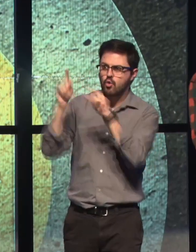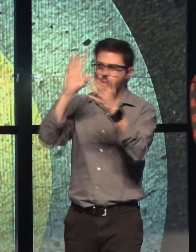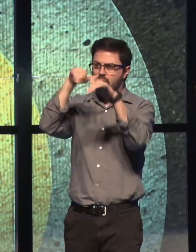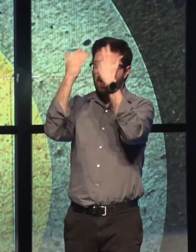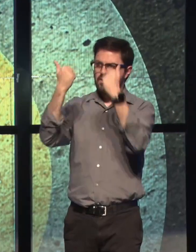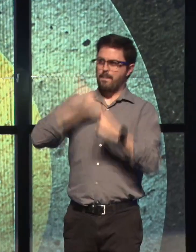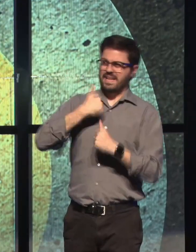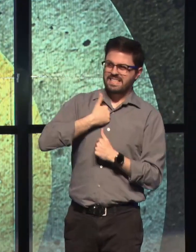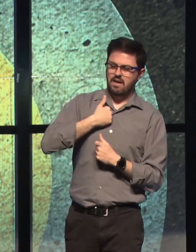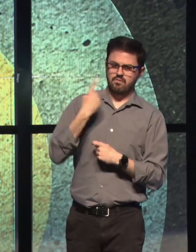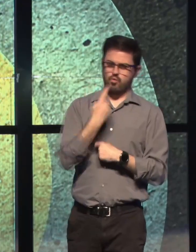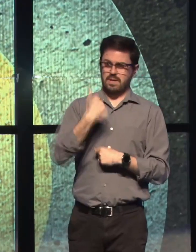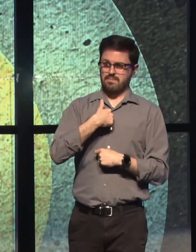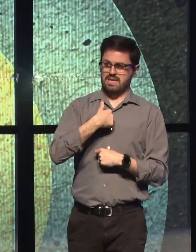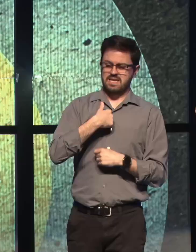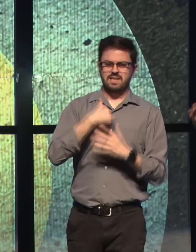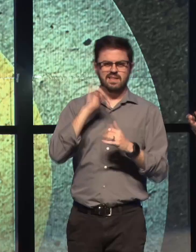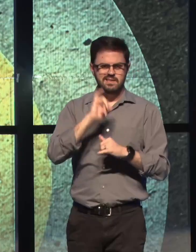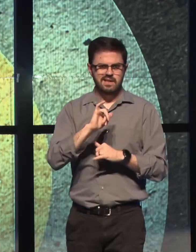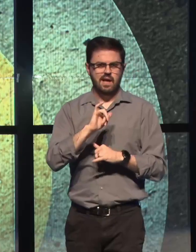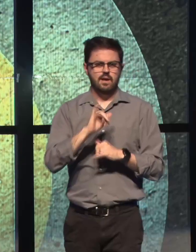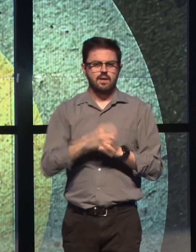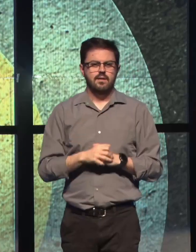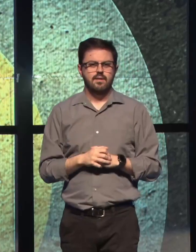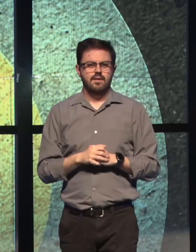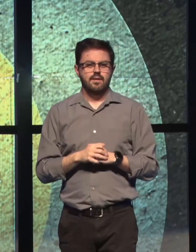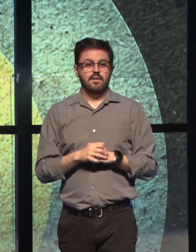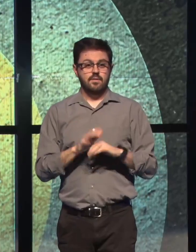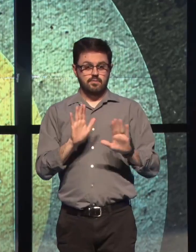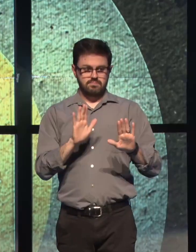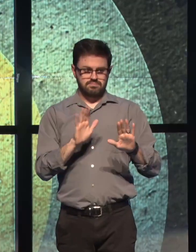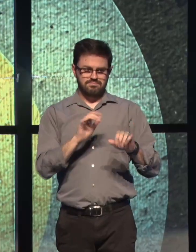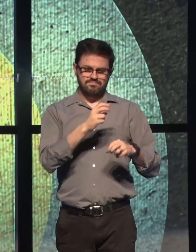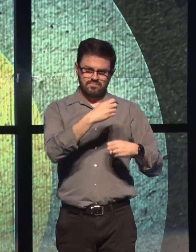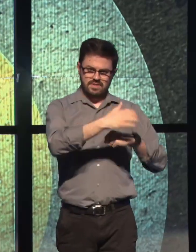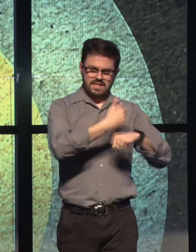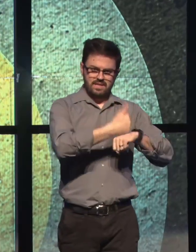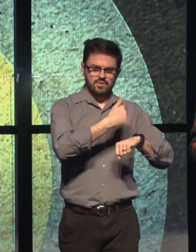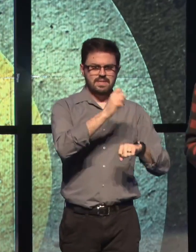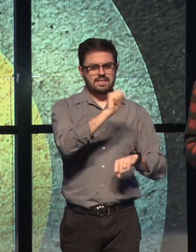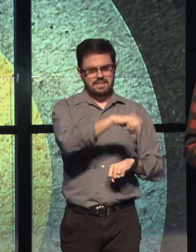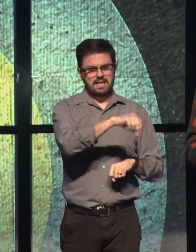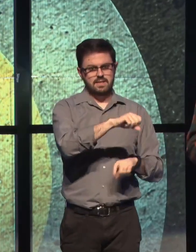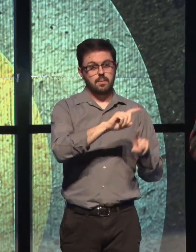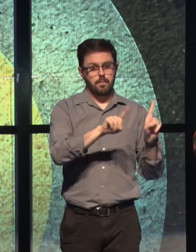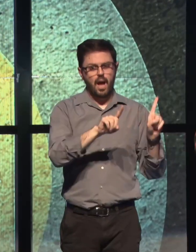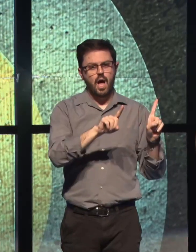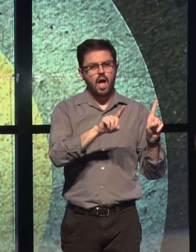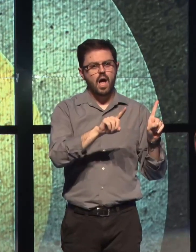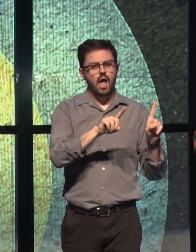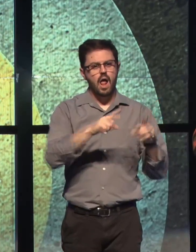that's what happens in that tendency is. Now, here's the thing. While that has a danger to it, there's an equally